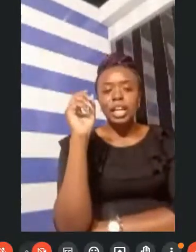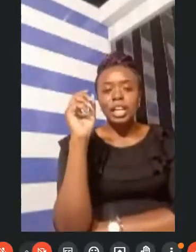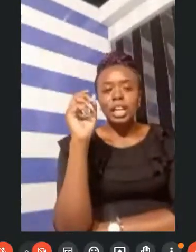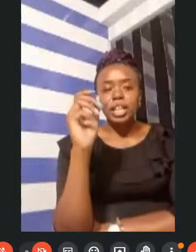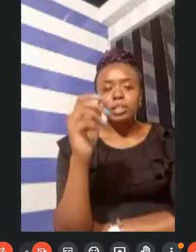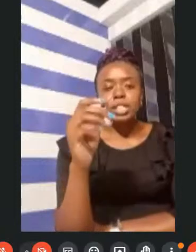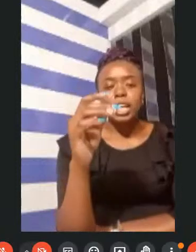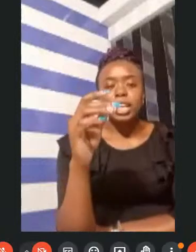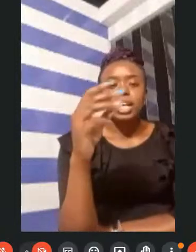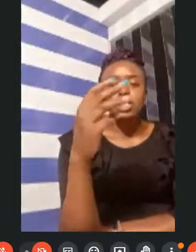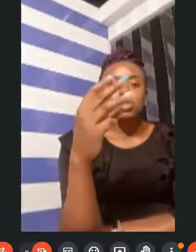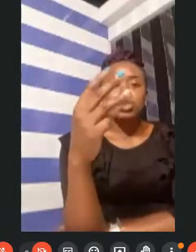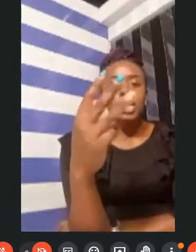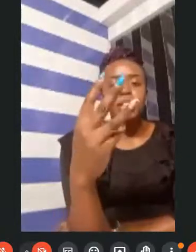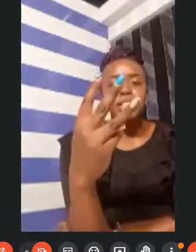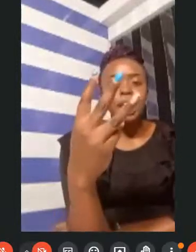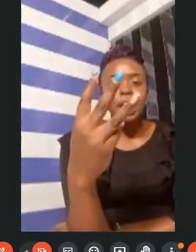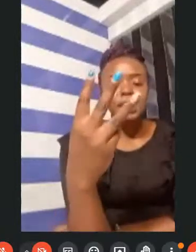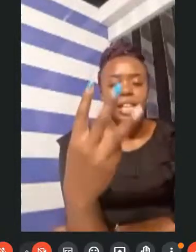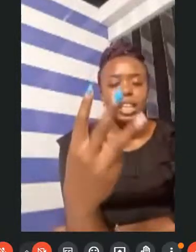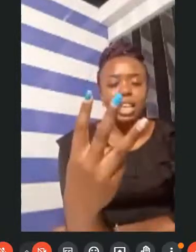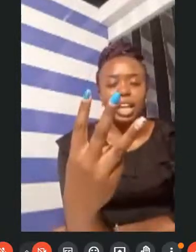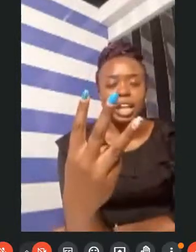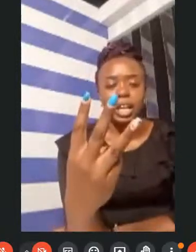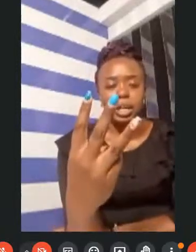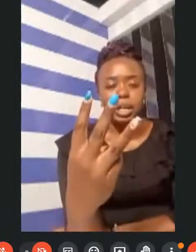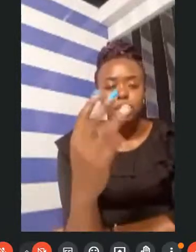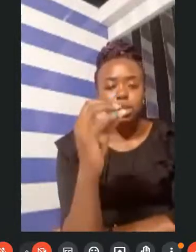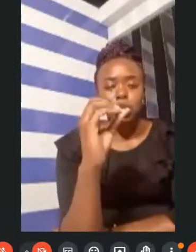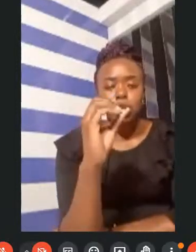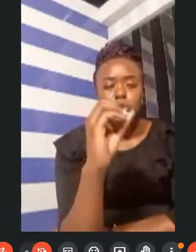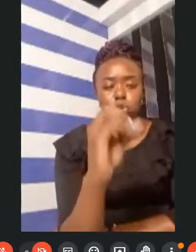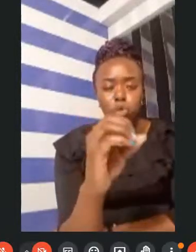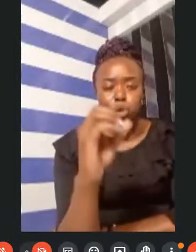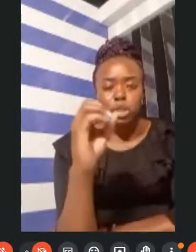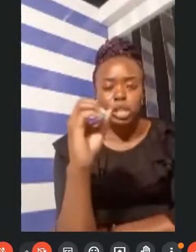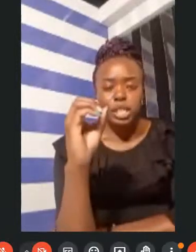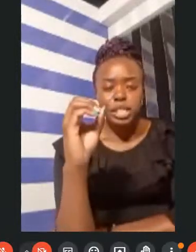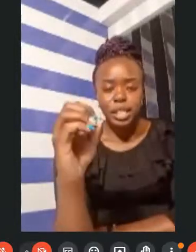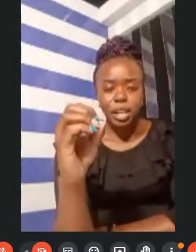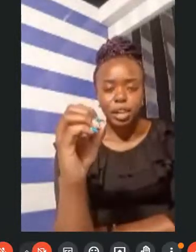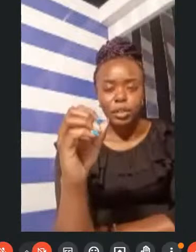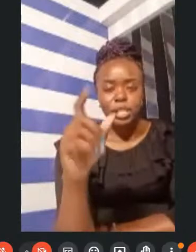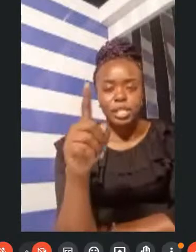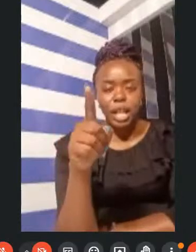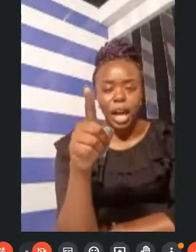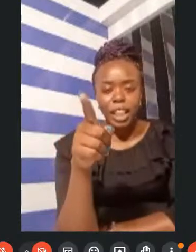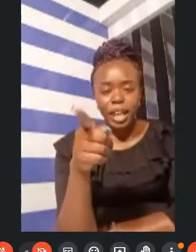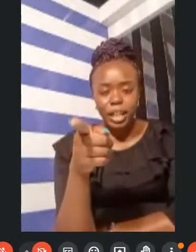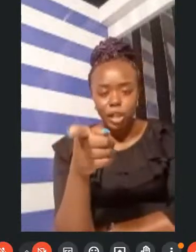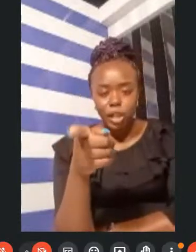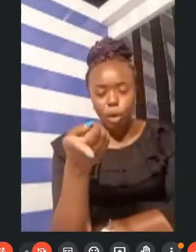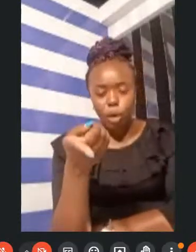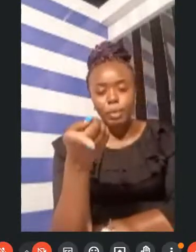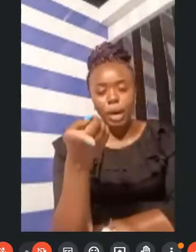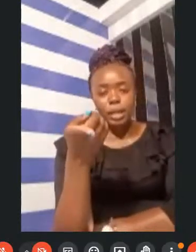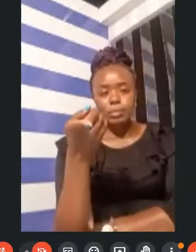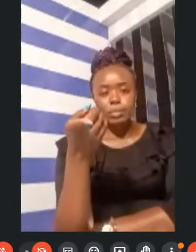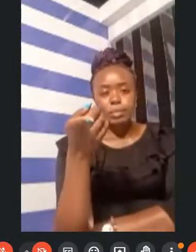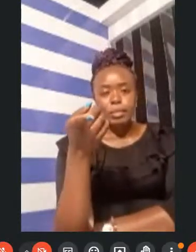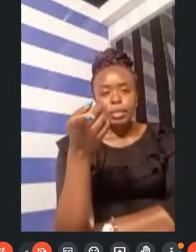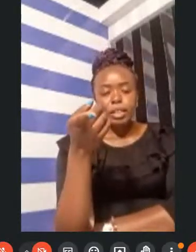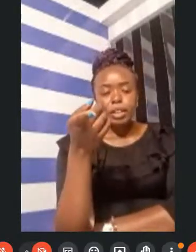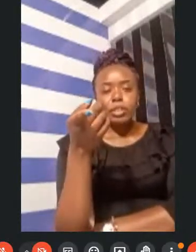So 300,000. So you sign it as 3, 2 zeros, and then